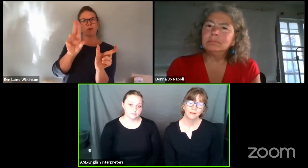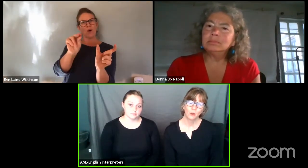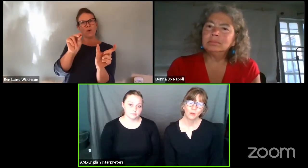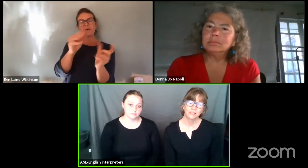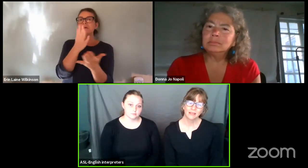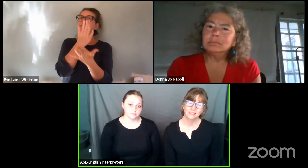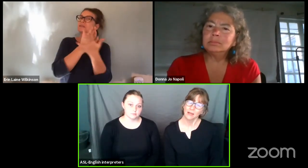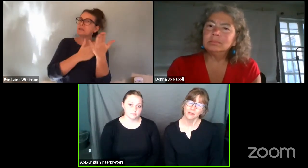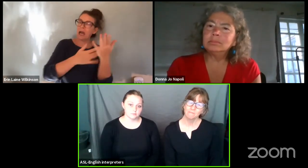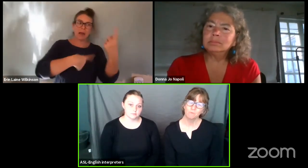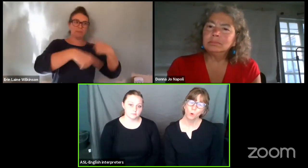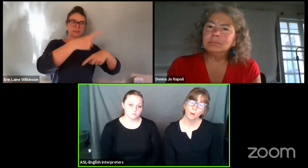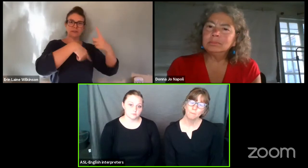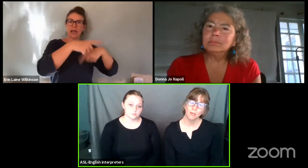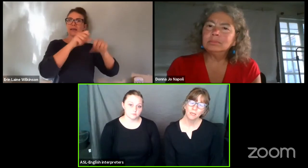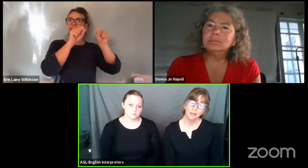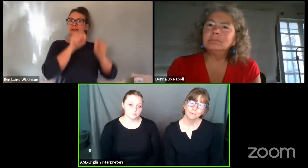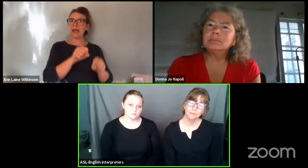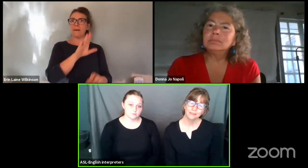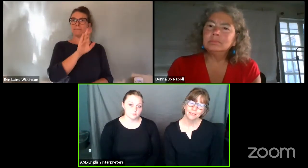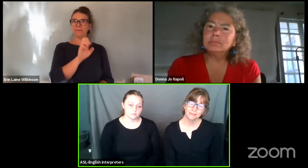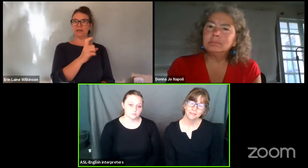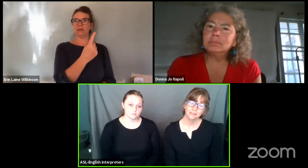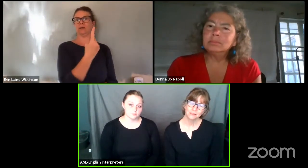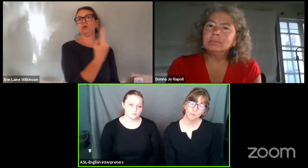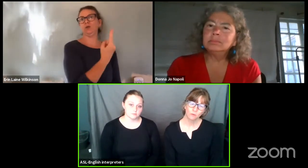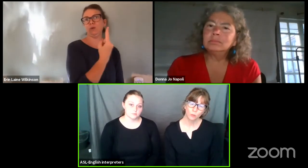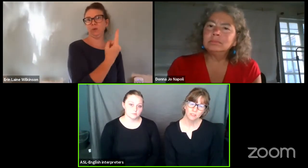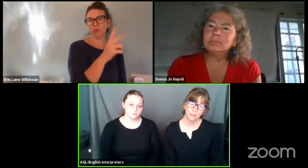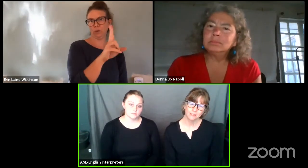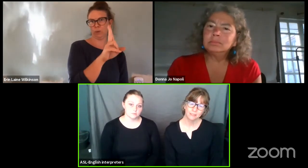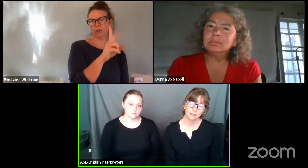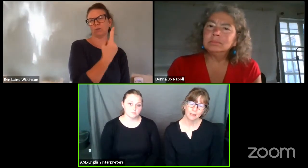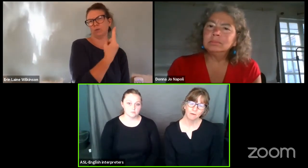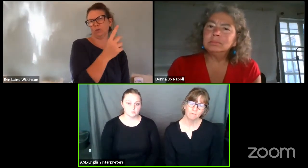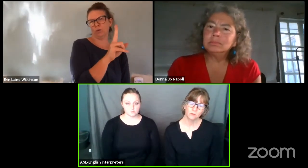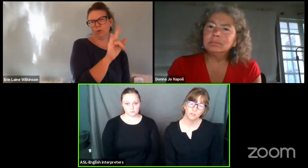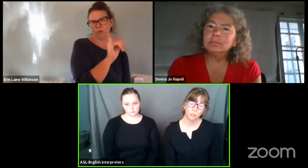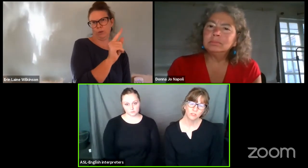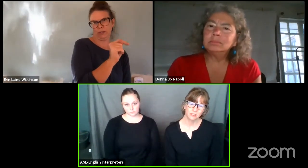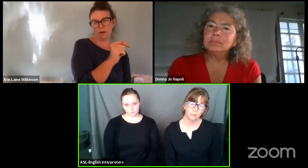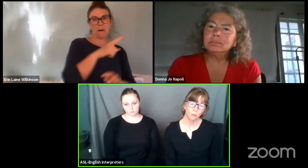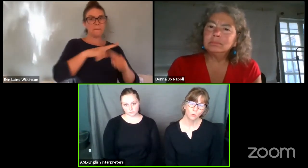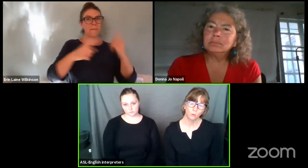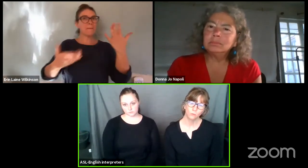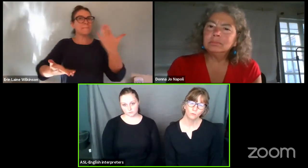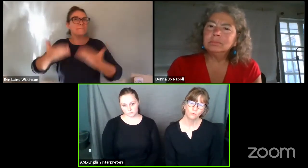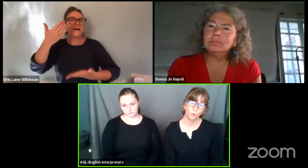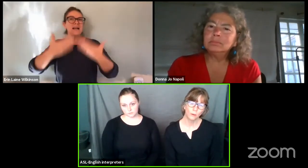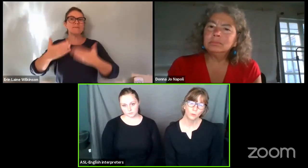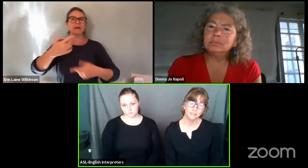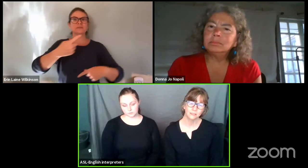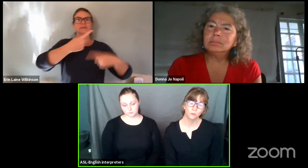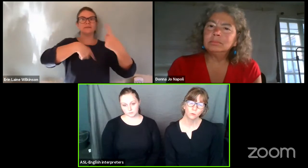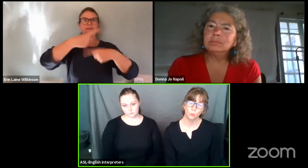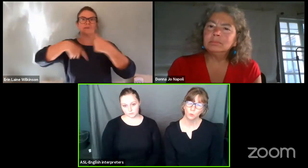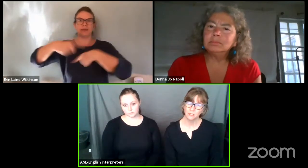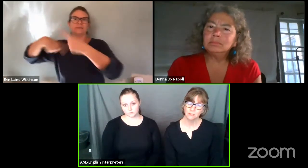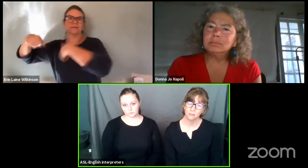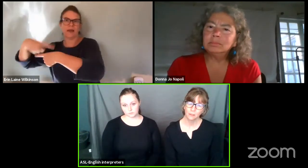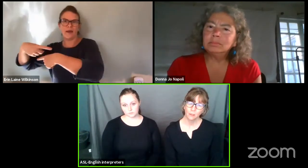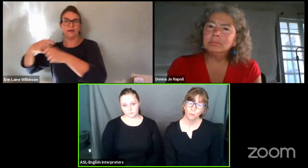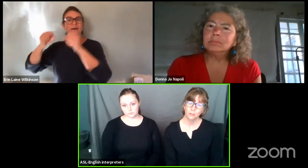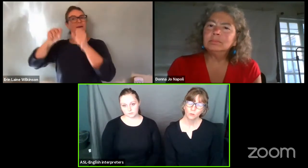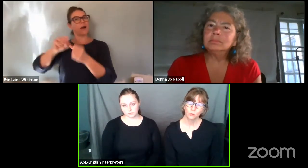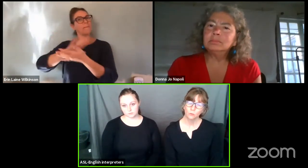like a sign form. I mean, yes, of course, signs can have a single form or a single